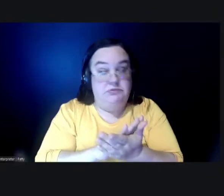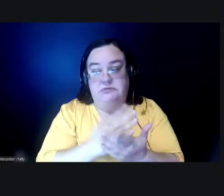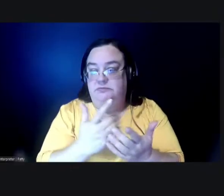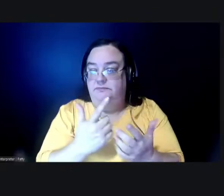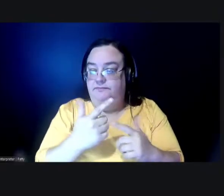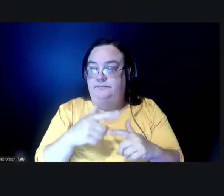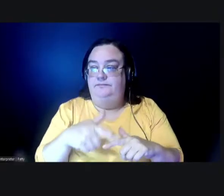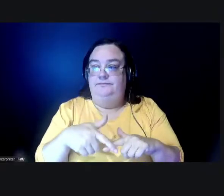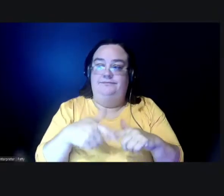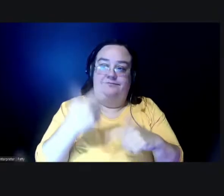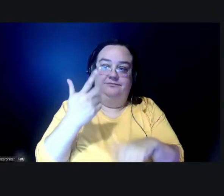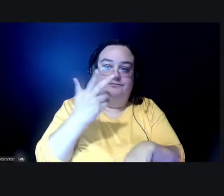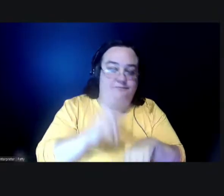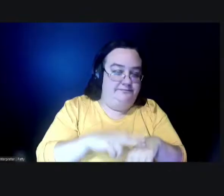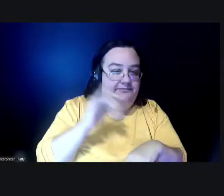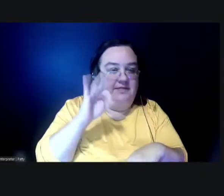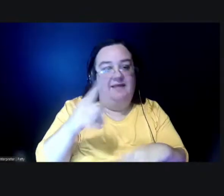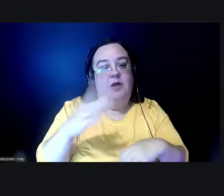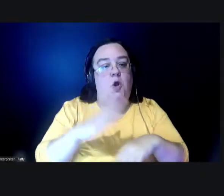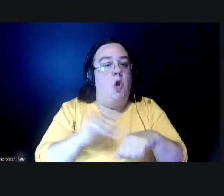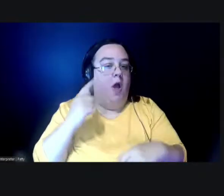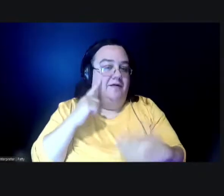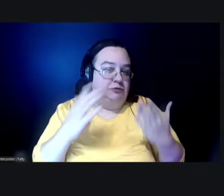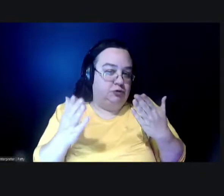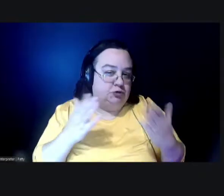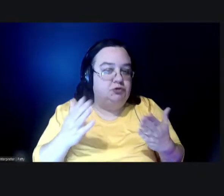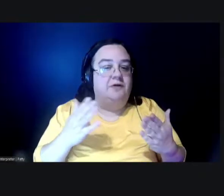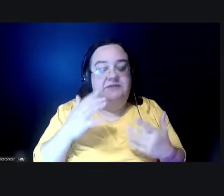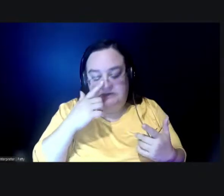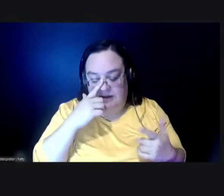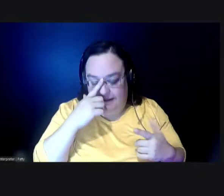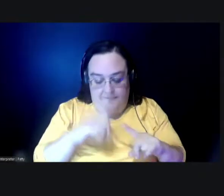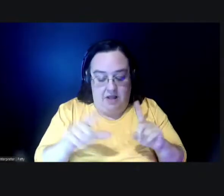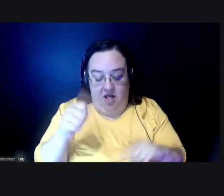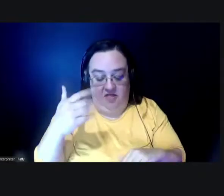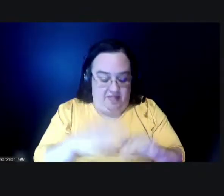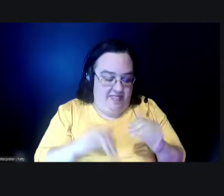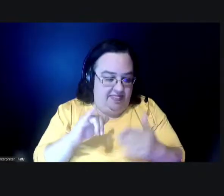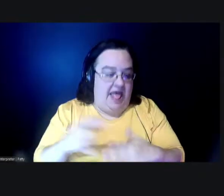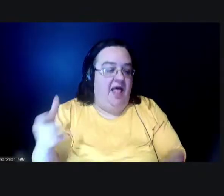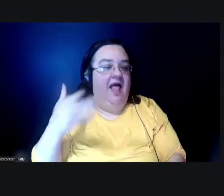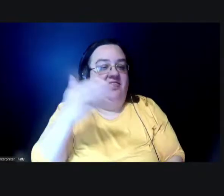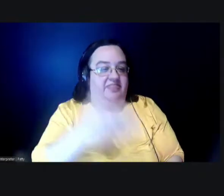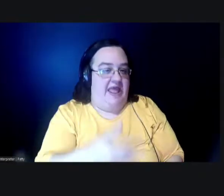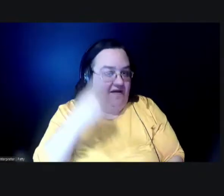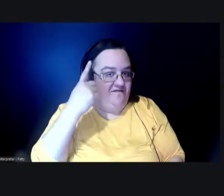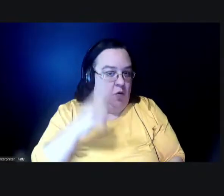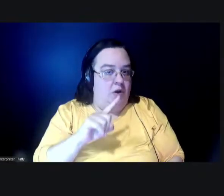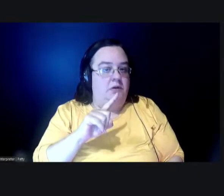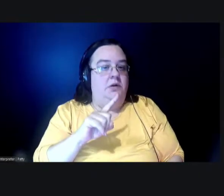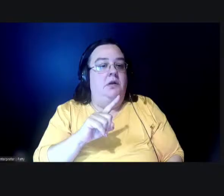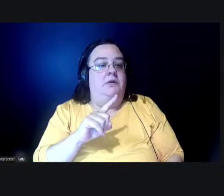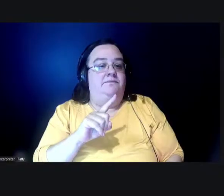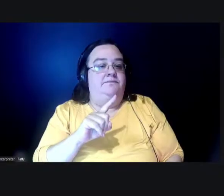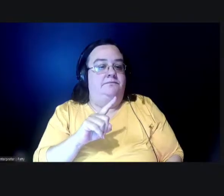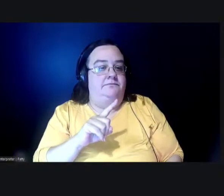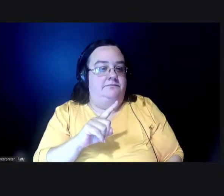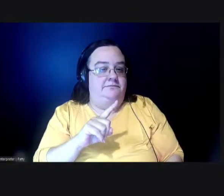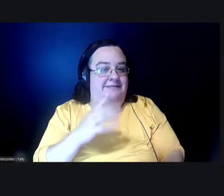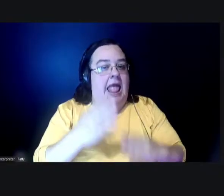or of course if they have a call for service, it pulls them away. But other than that, they're there for the dismissal and end of